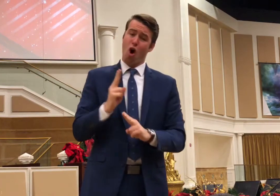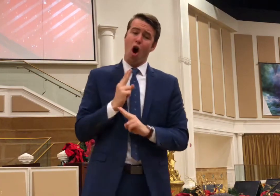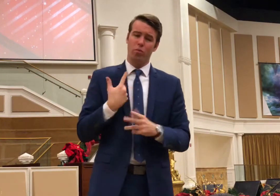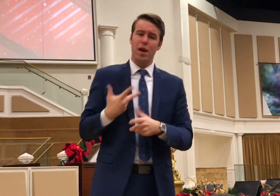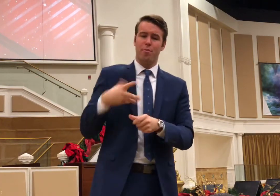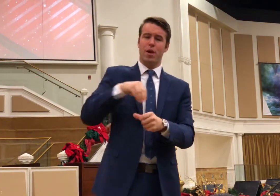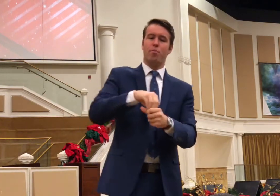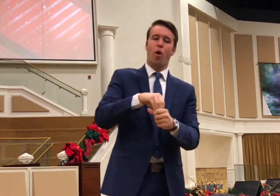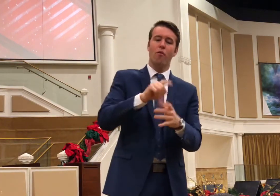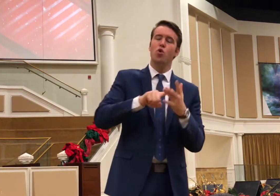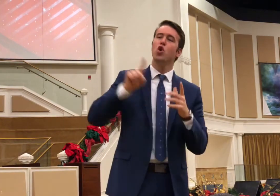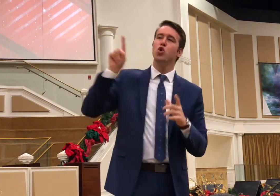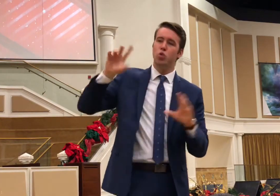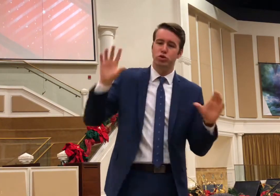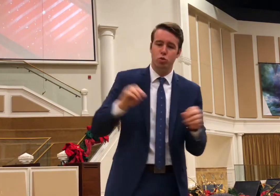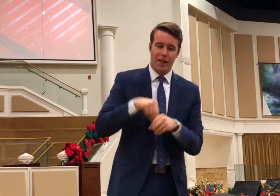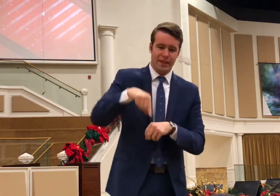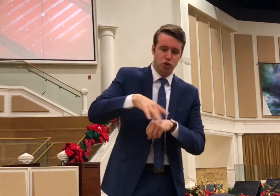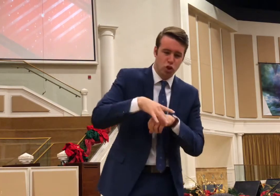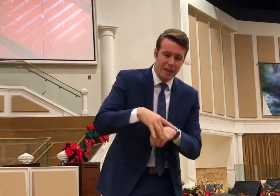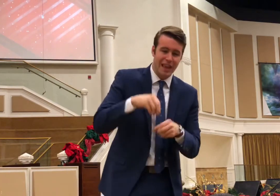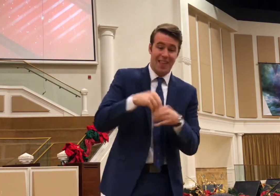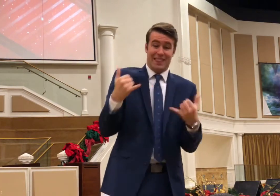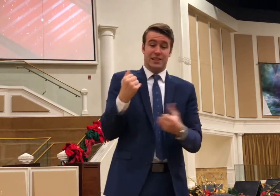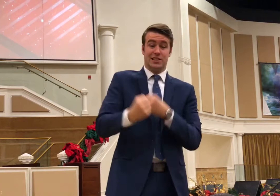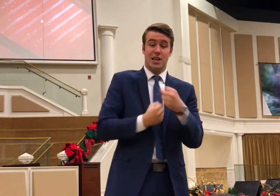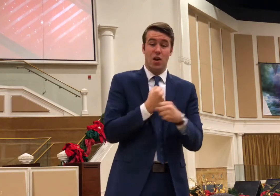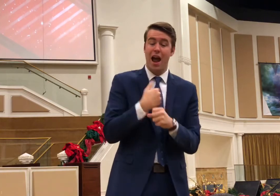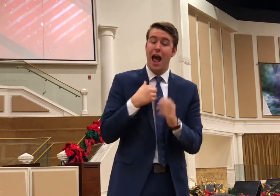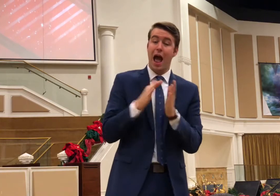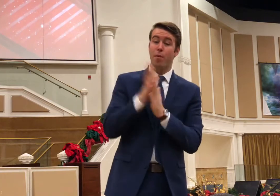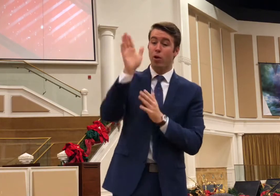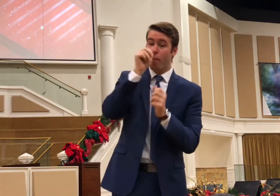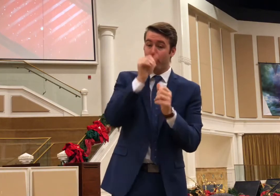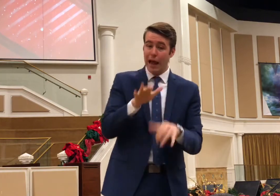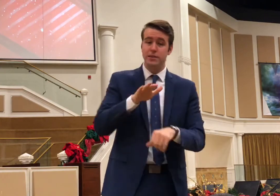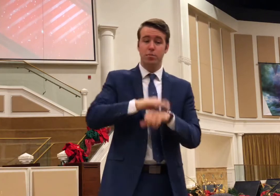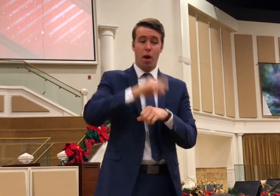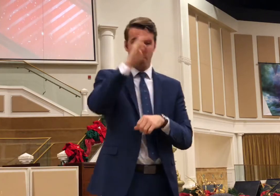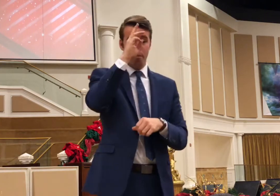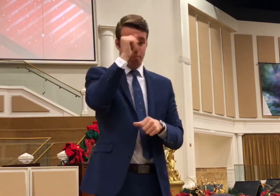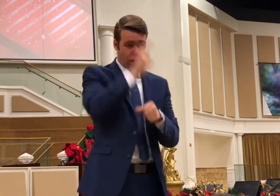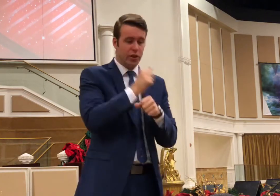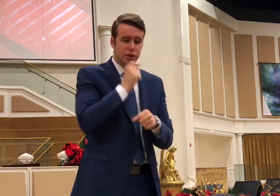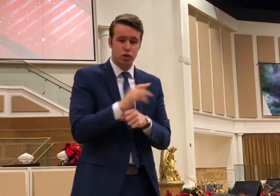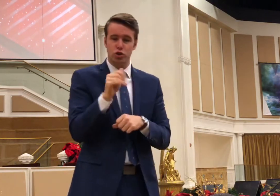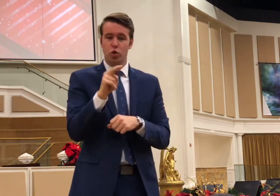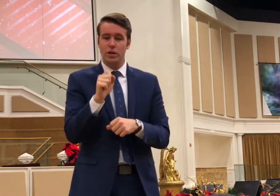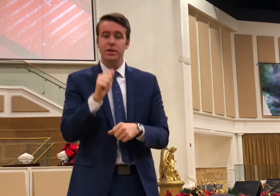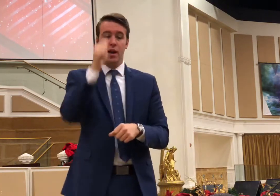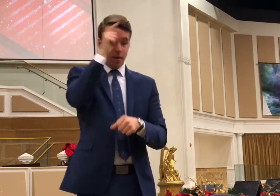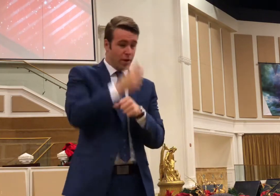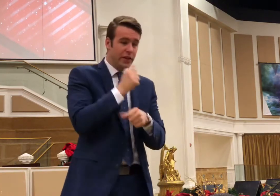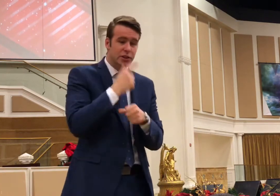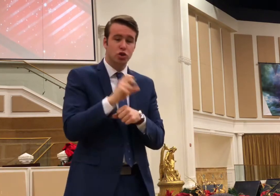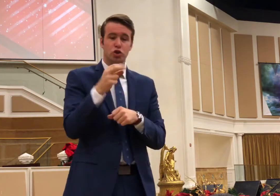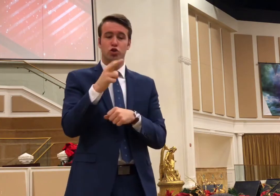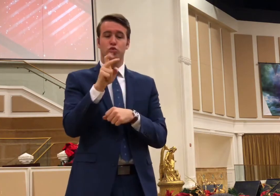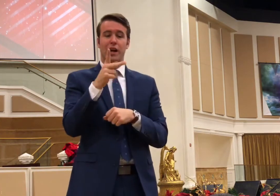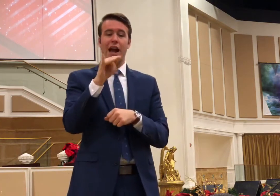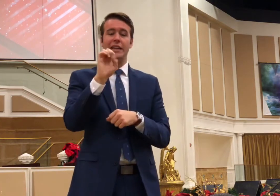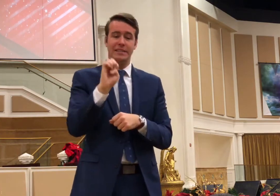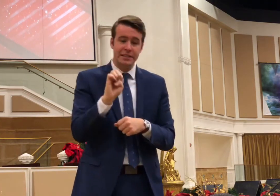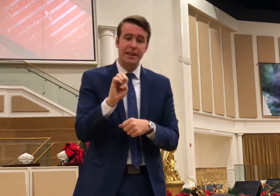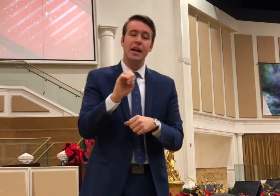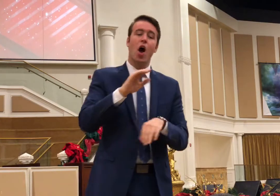a part of what you're doing in the earth in this year. I pray blessing upon Brother and Sister Jones, upon Brother and Sister Shrekais,